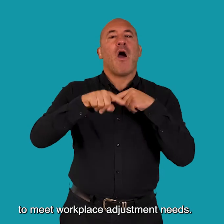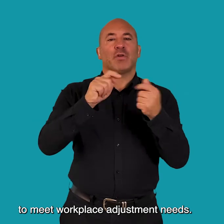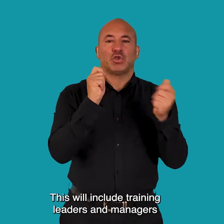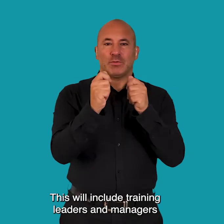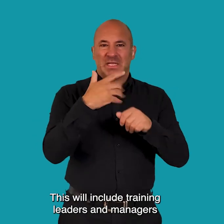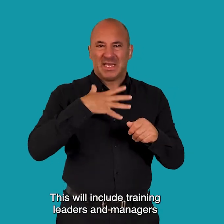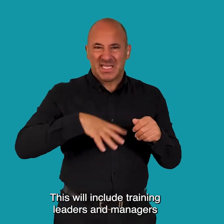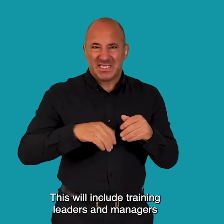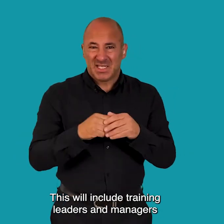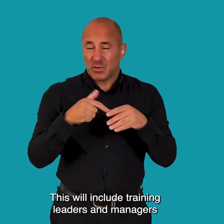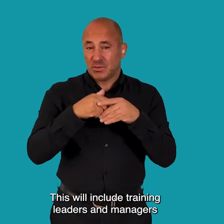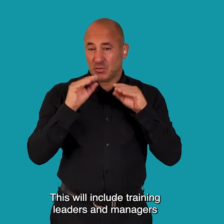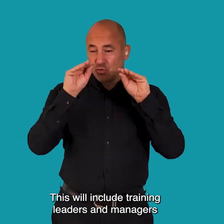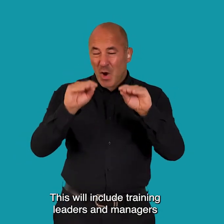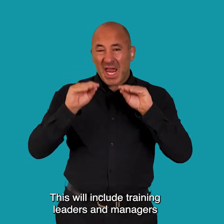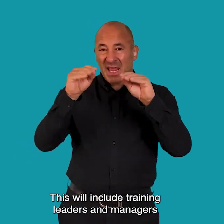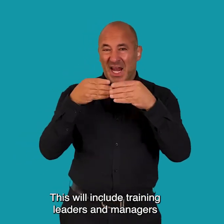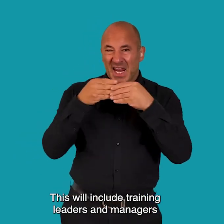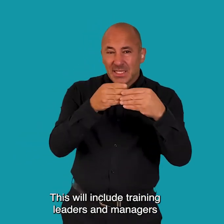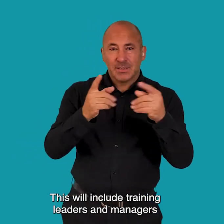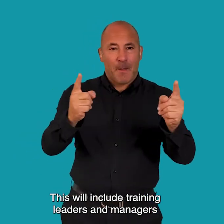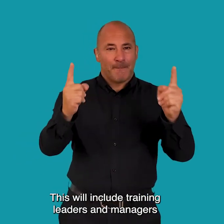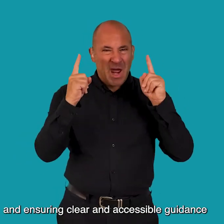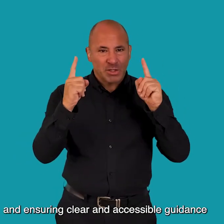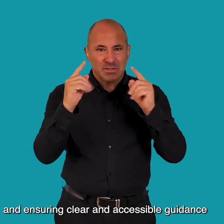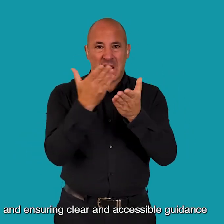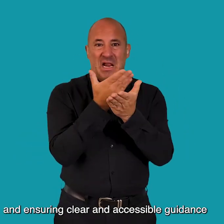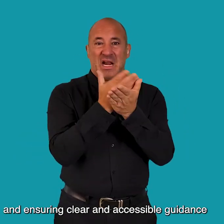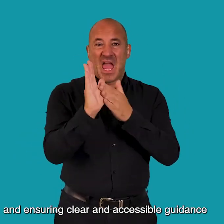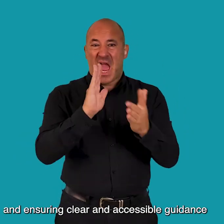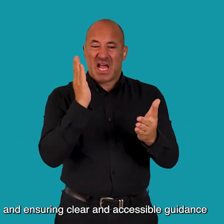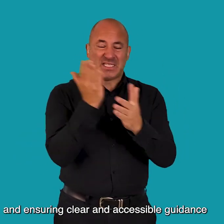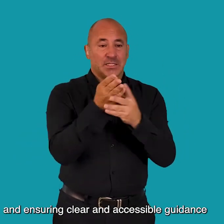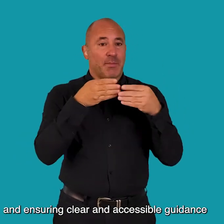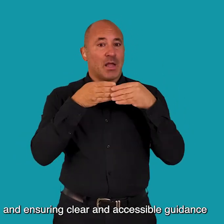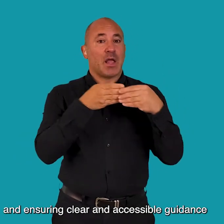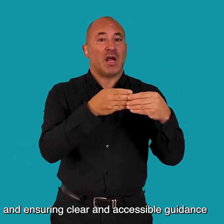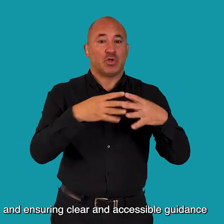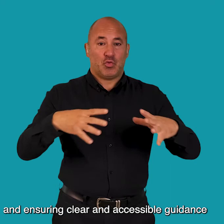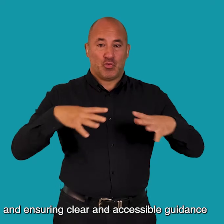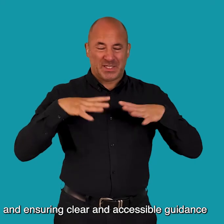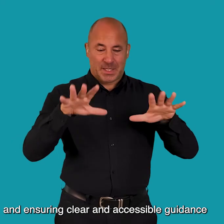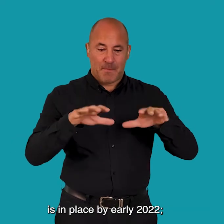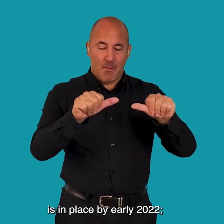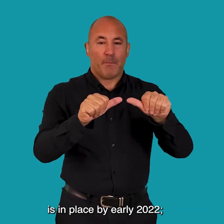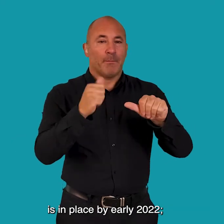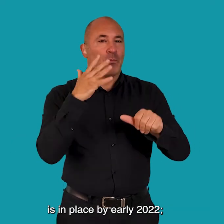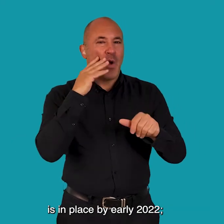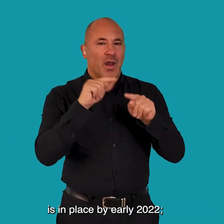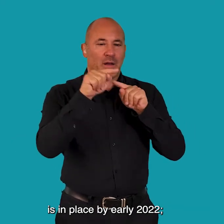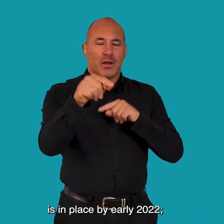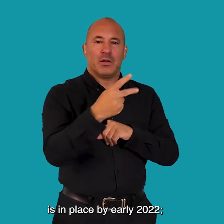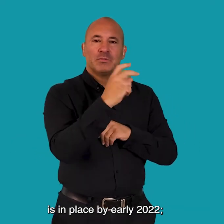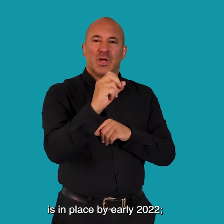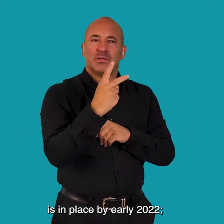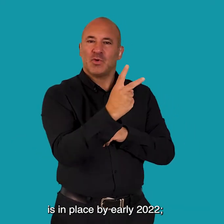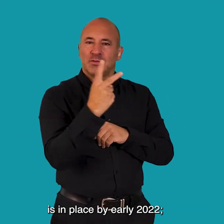This will include training leaders and managers and ensuring clear and accessible guidance is in place by early